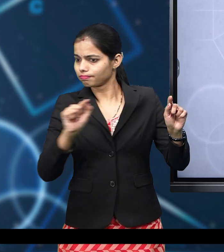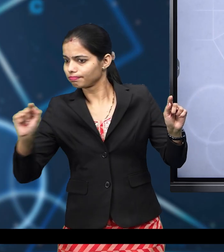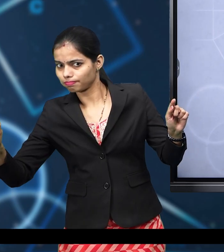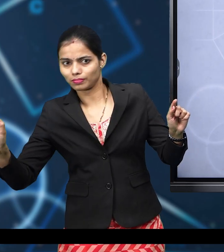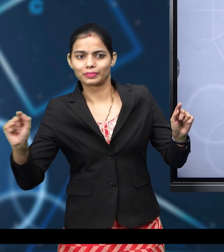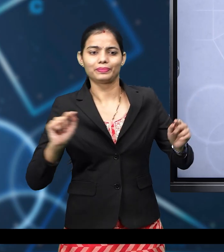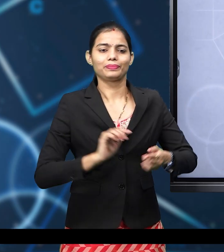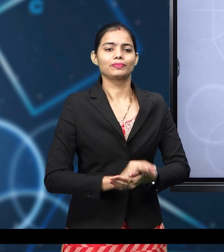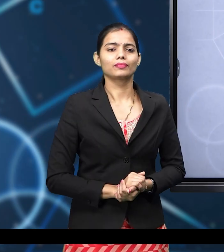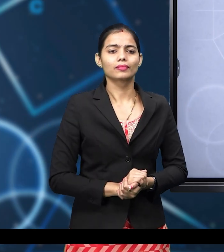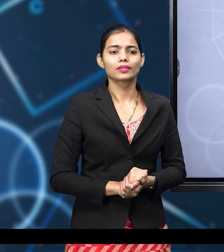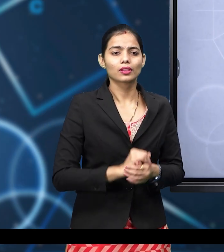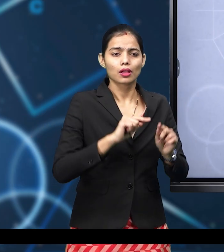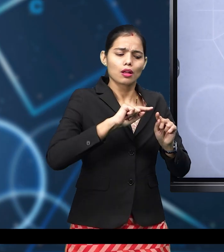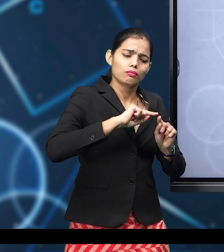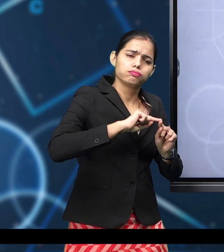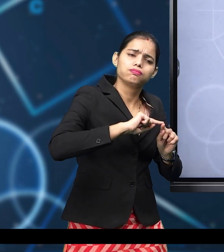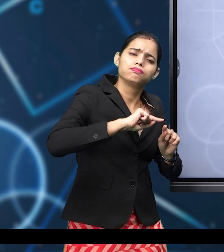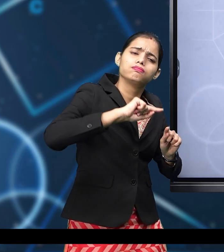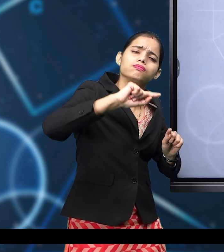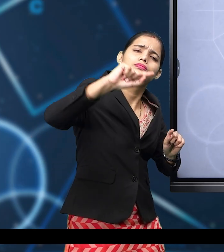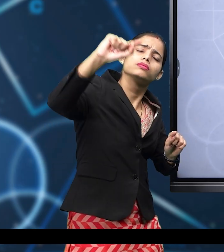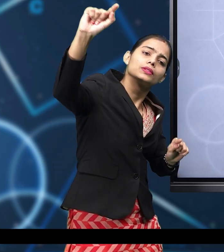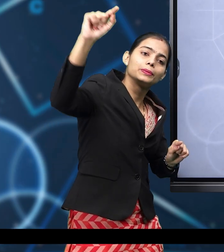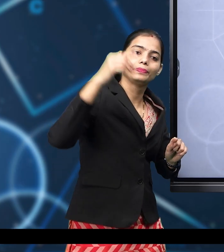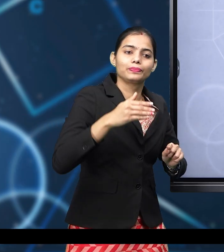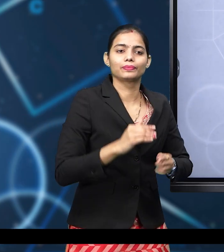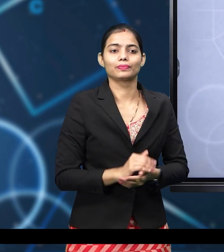segment, ray,